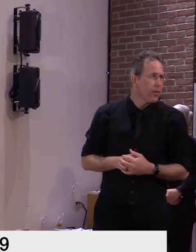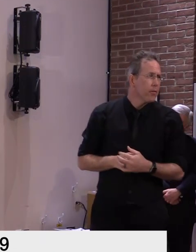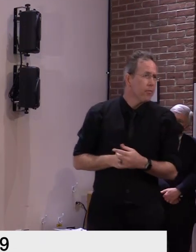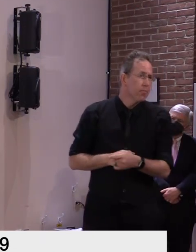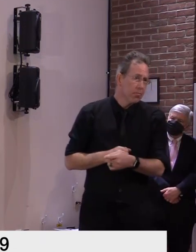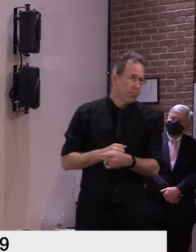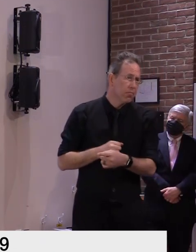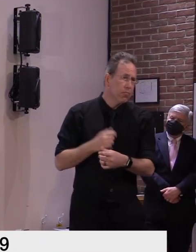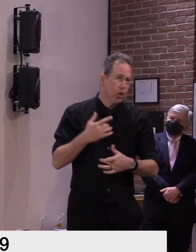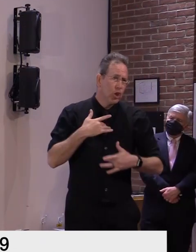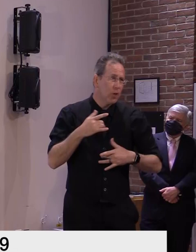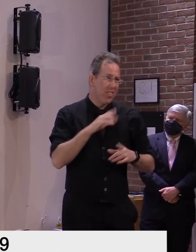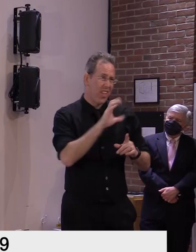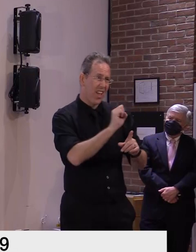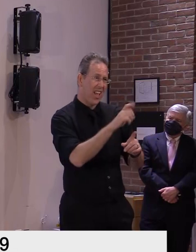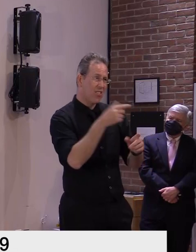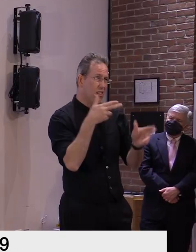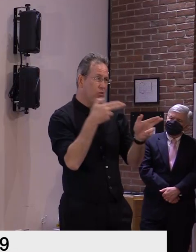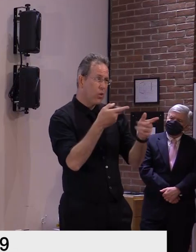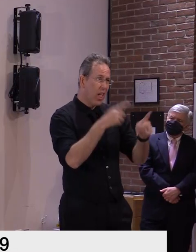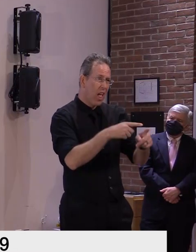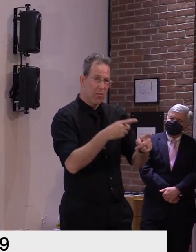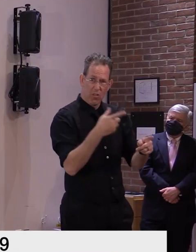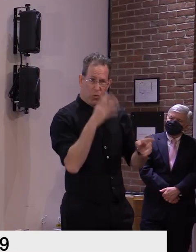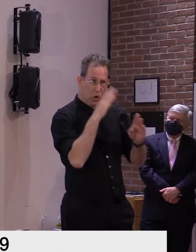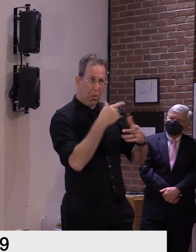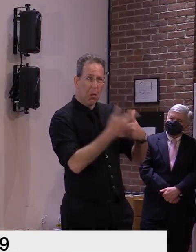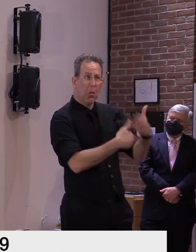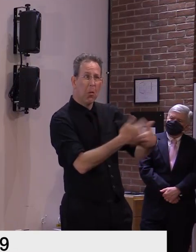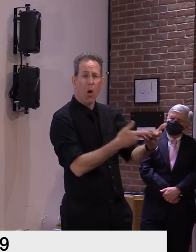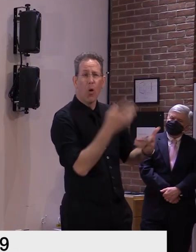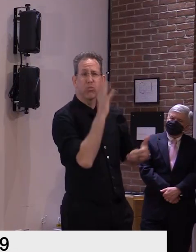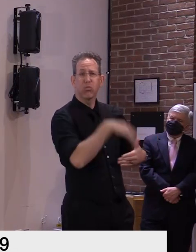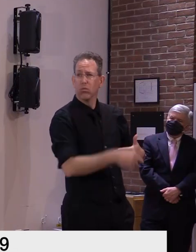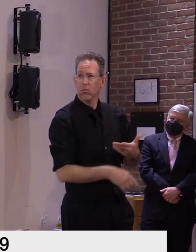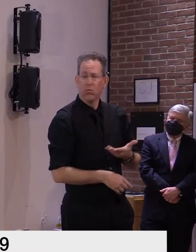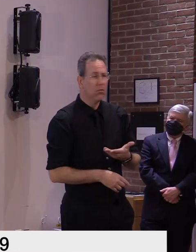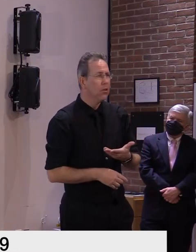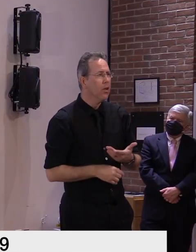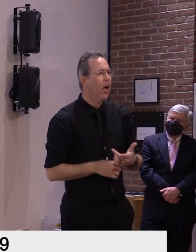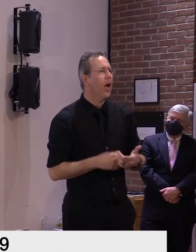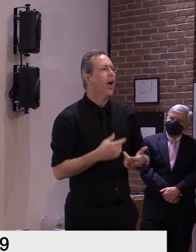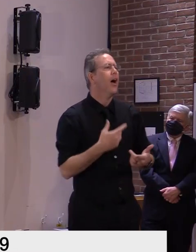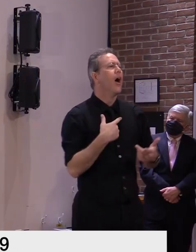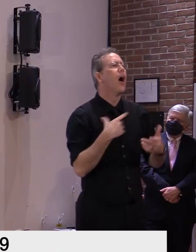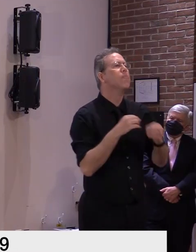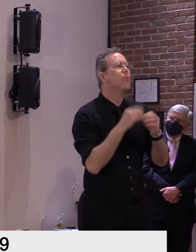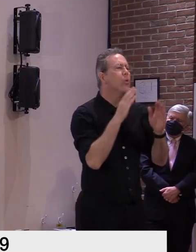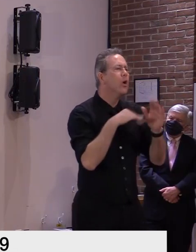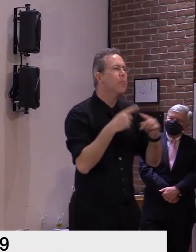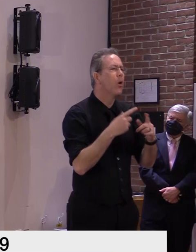I think I'm more concerned about where this takes us in the future,